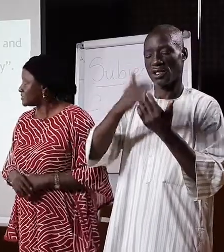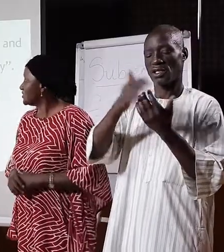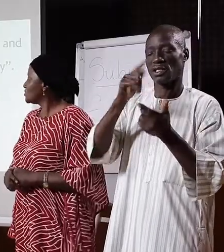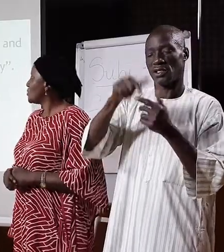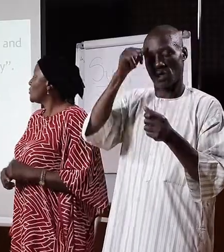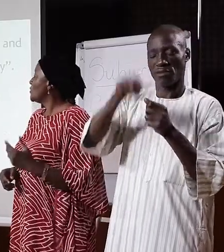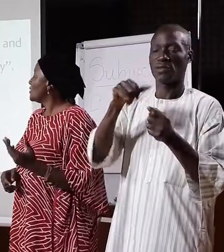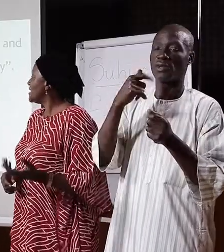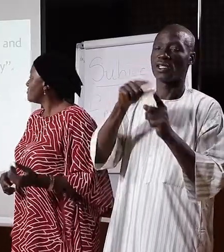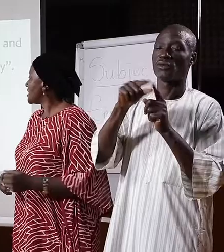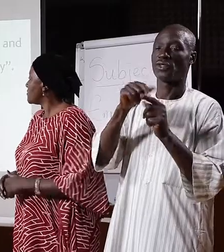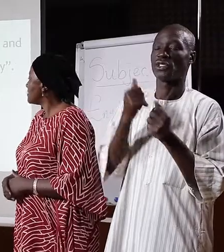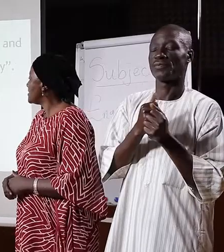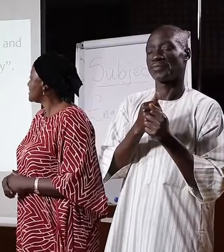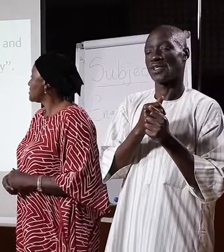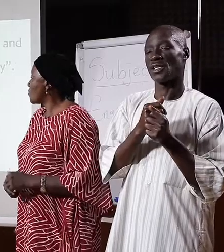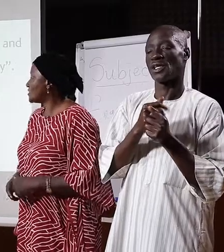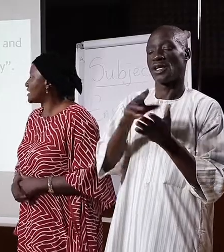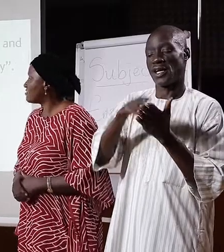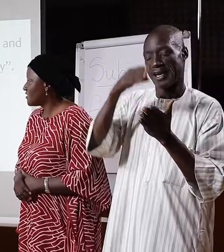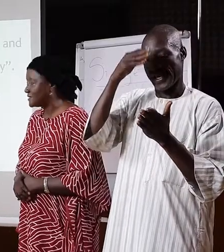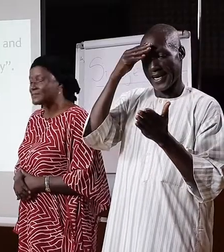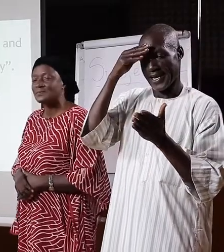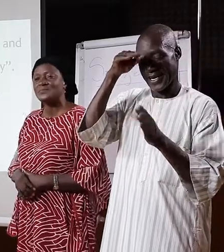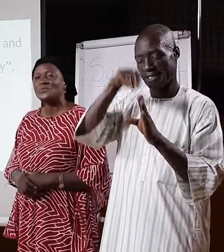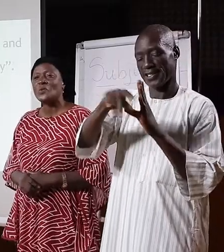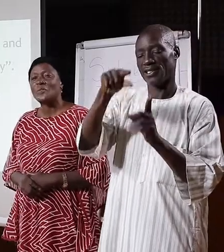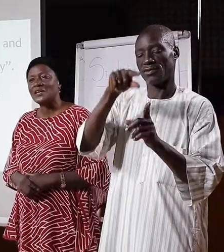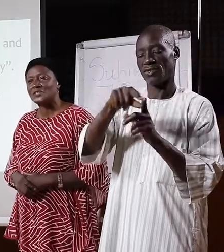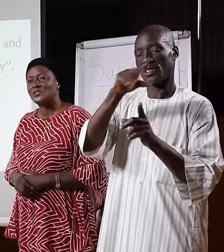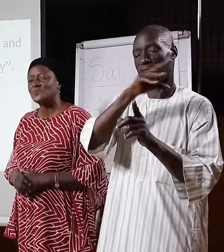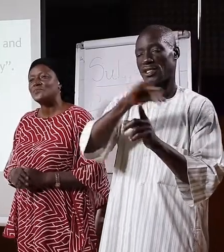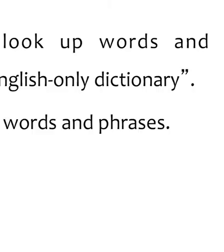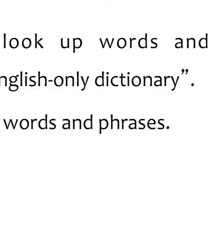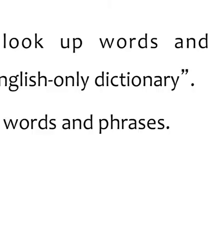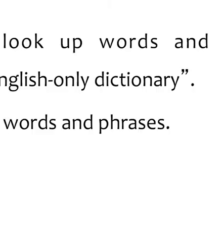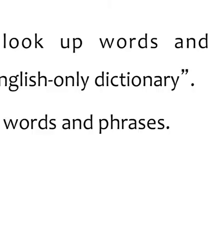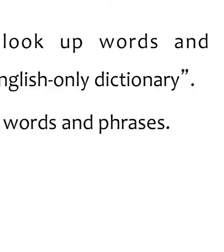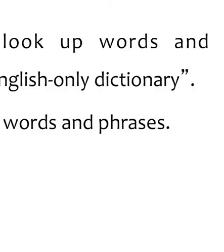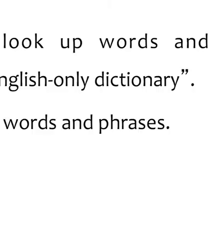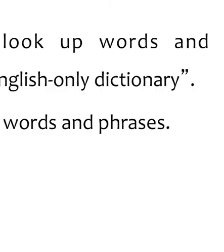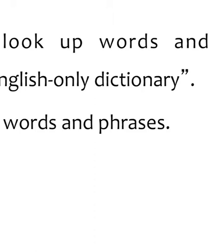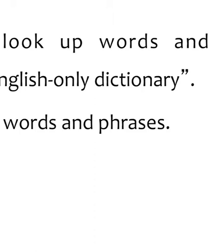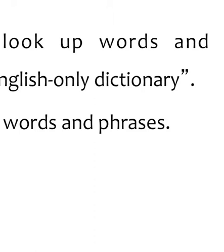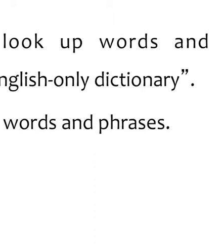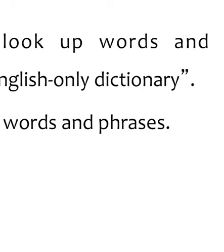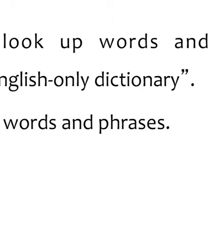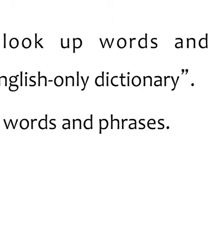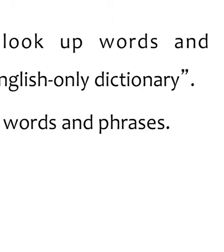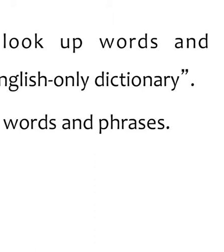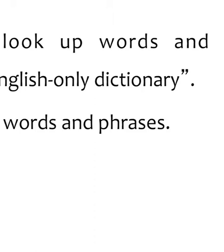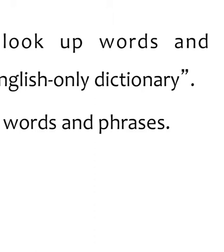single words. So, learn vocabularies in words and phrases. Number 8, enjoy traveling where you have